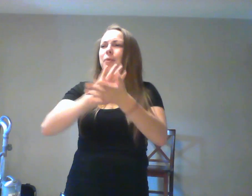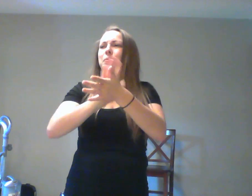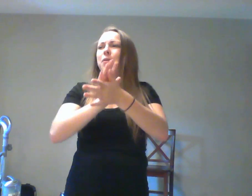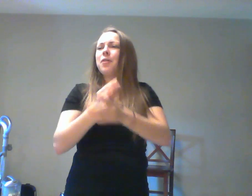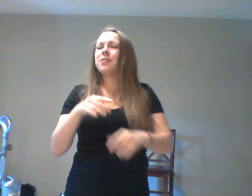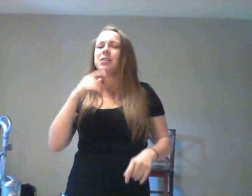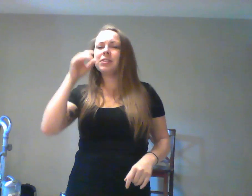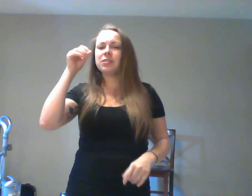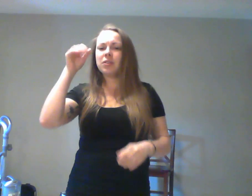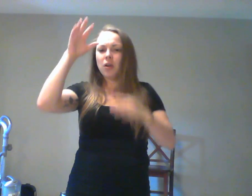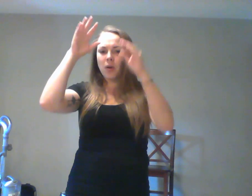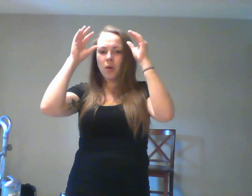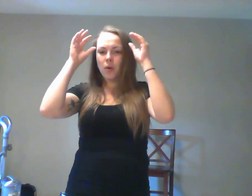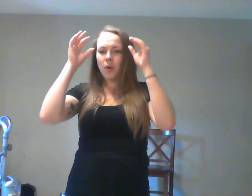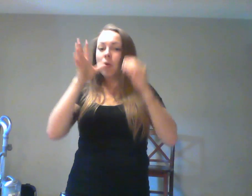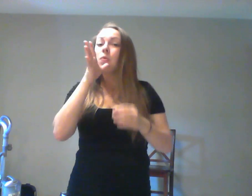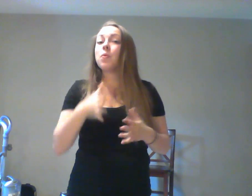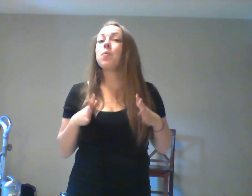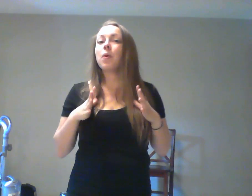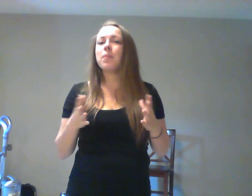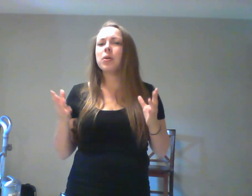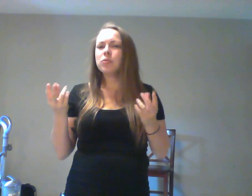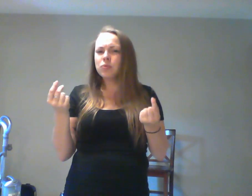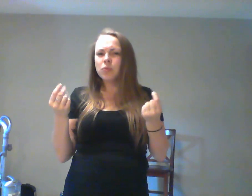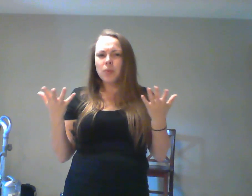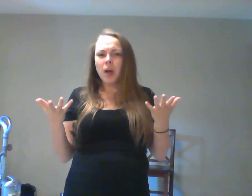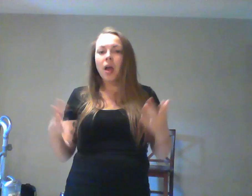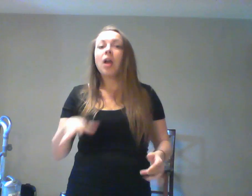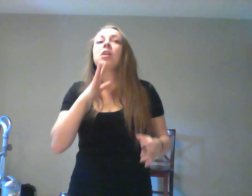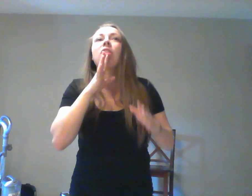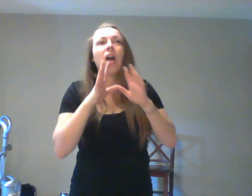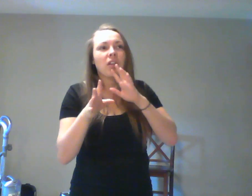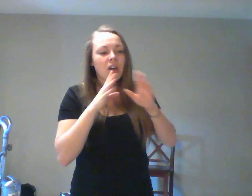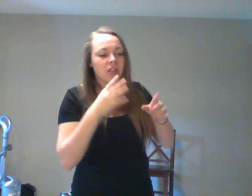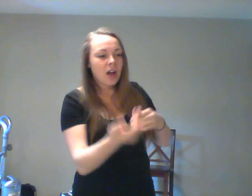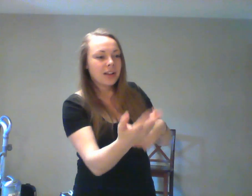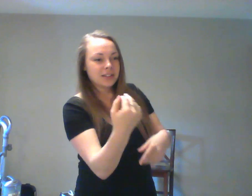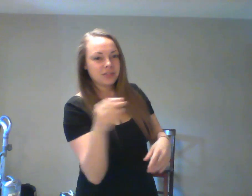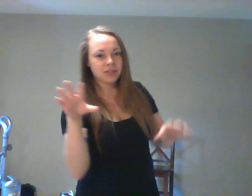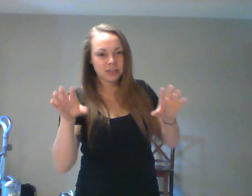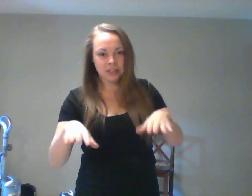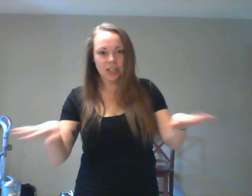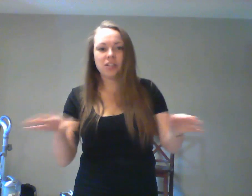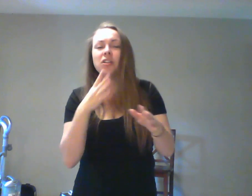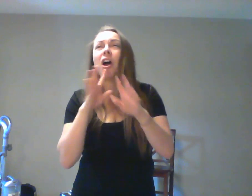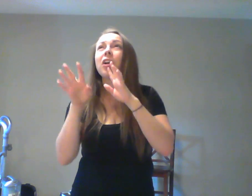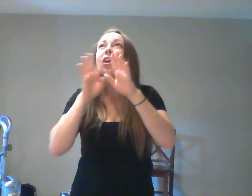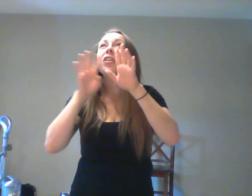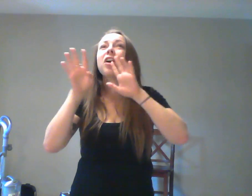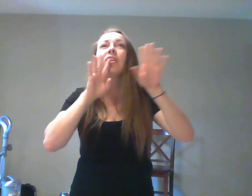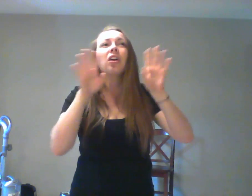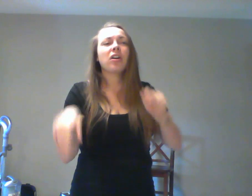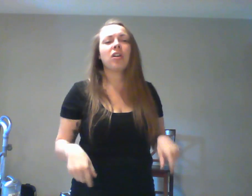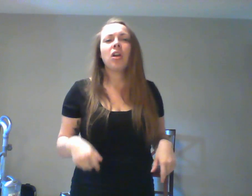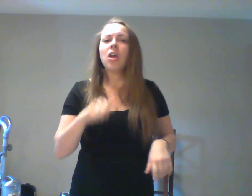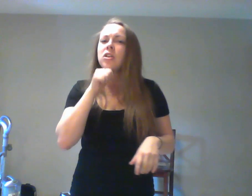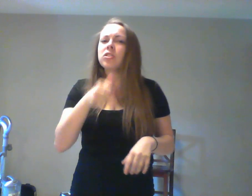Talk. Because when you're reading or watching something, you should be thinking the whole time. You shouldn't just be reading the words. You should be